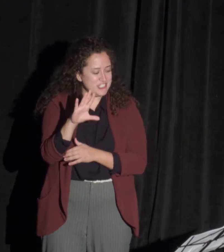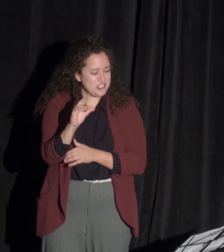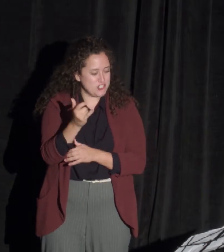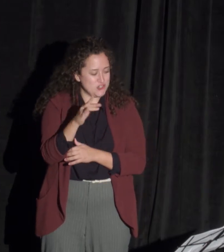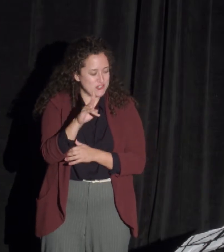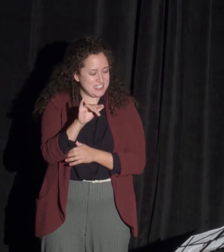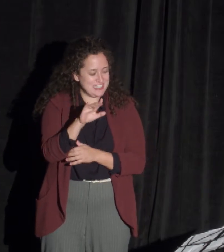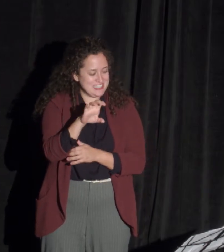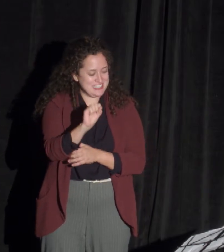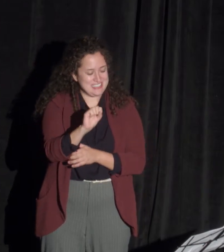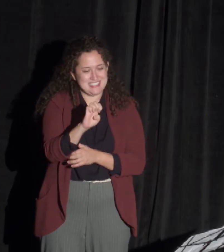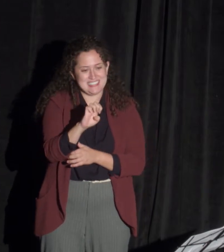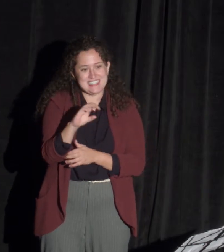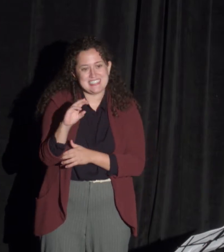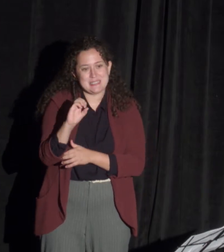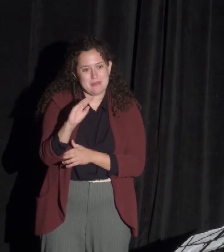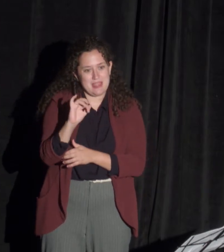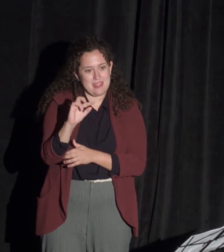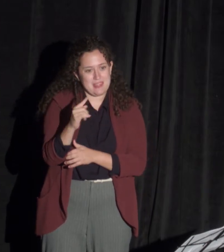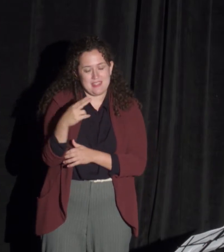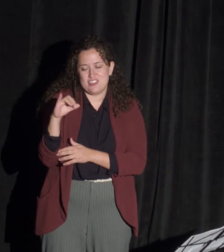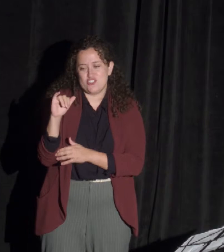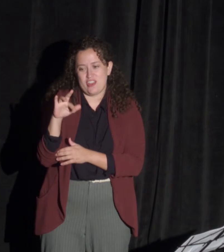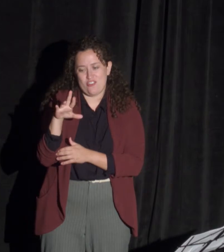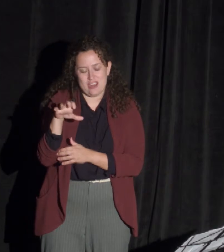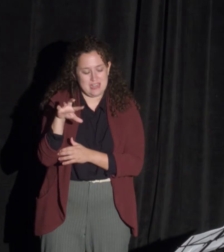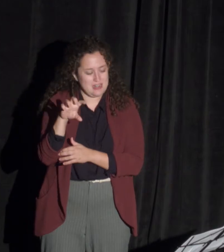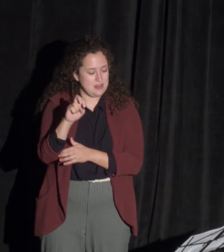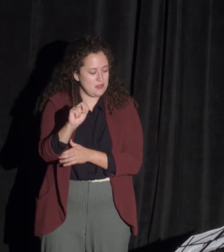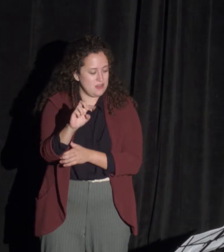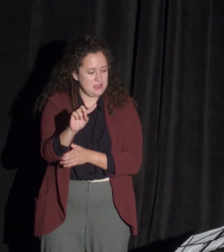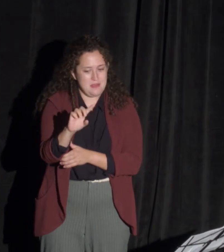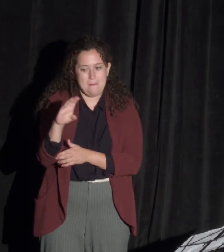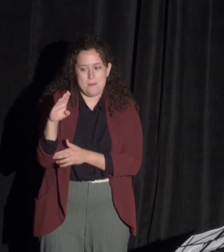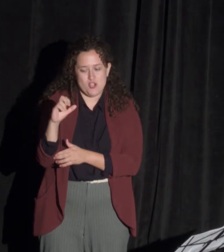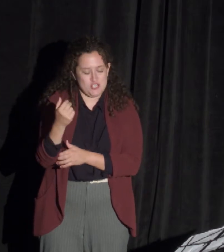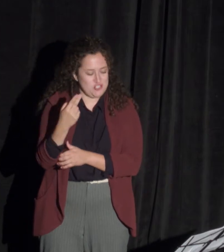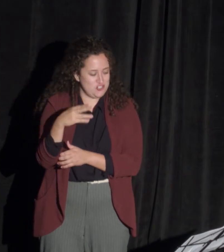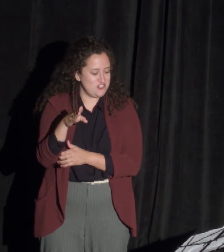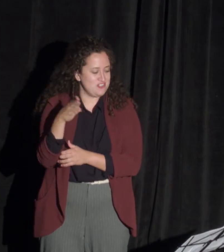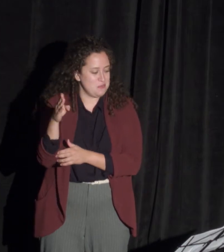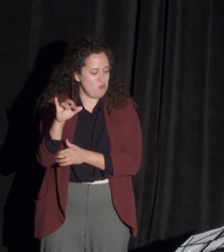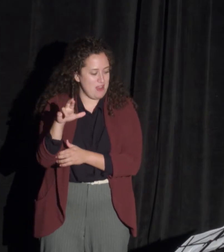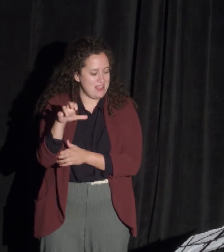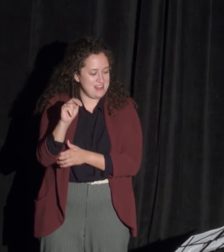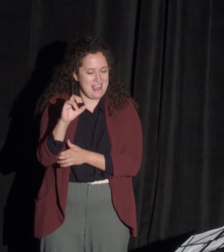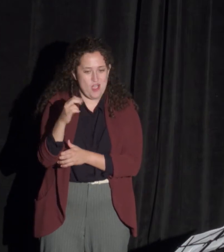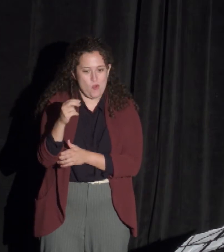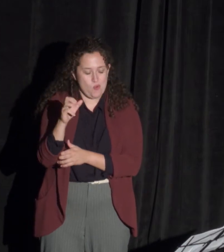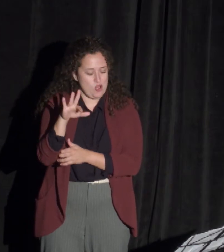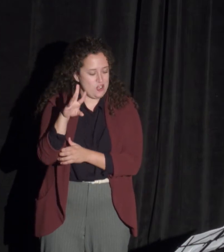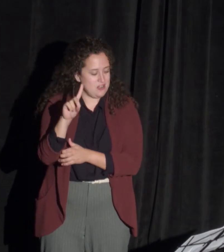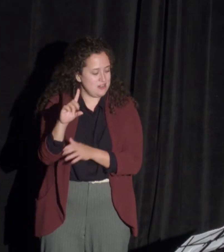Disney Studios Motion Pictures. The Green Knight, written and directed by David Lowery, Brown Studios,